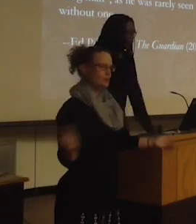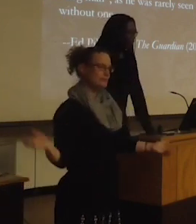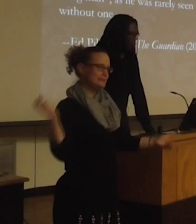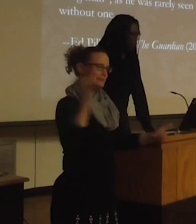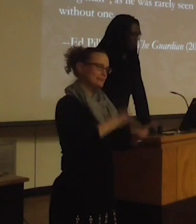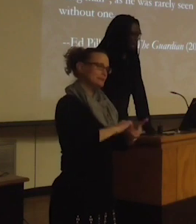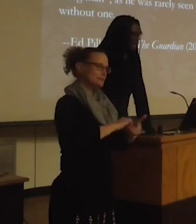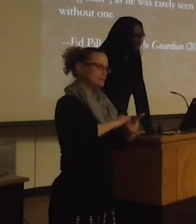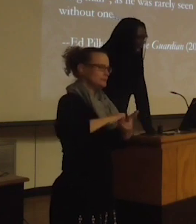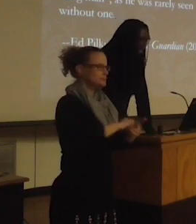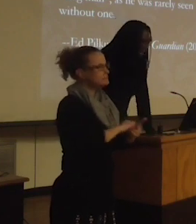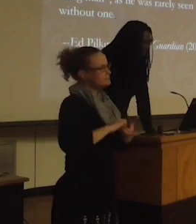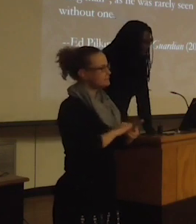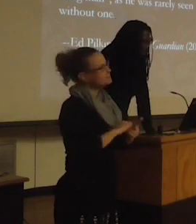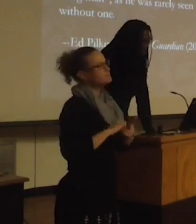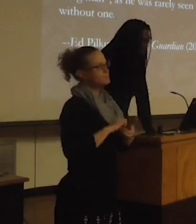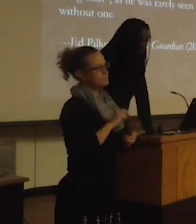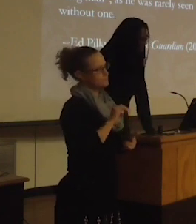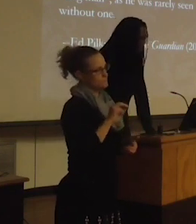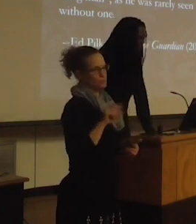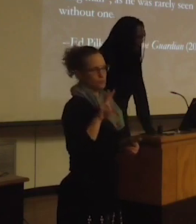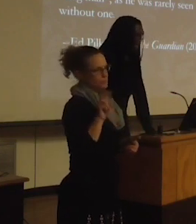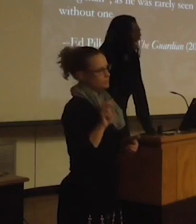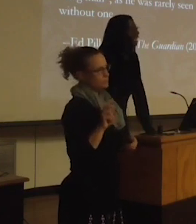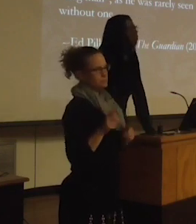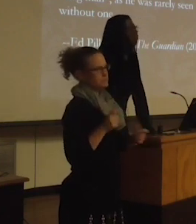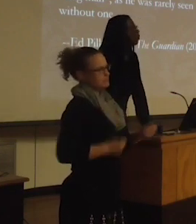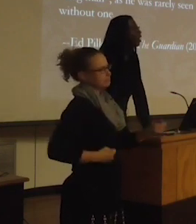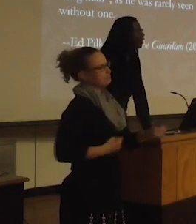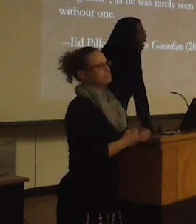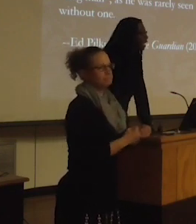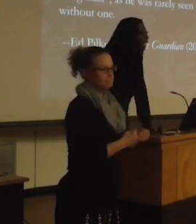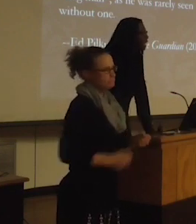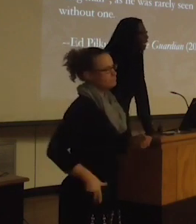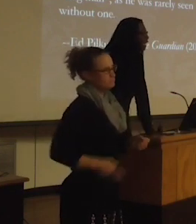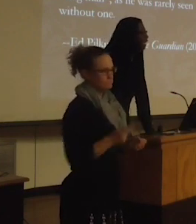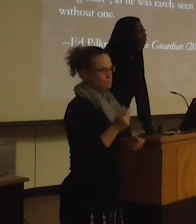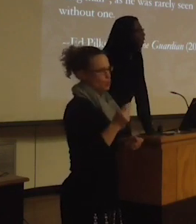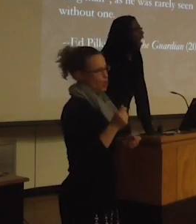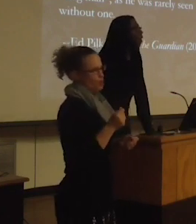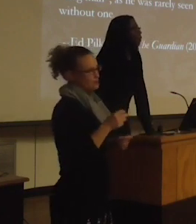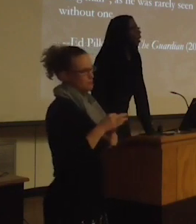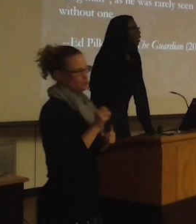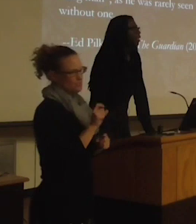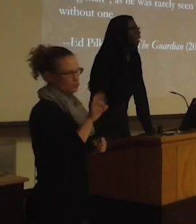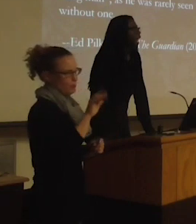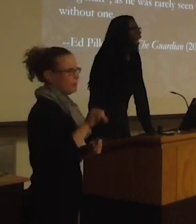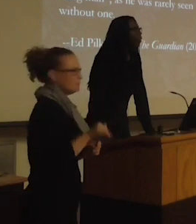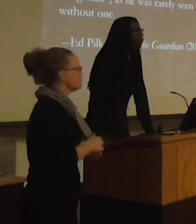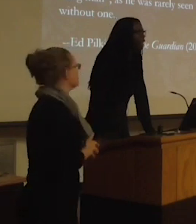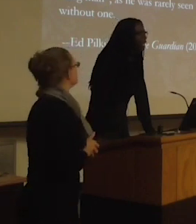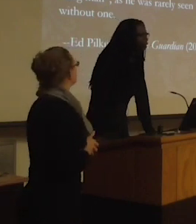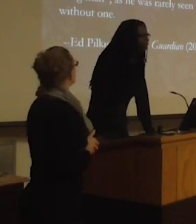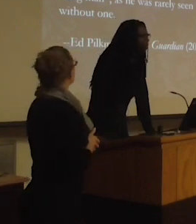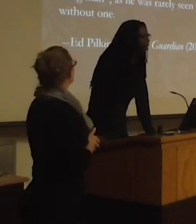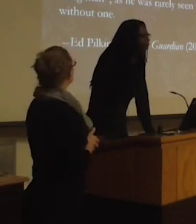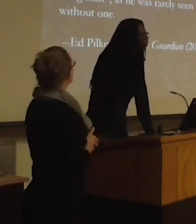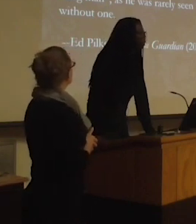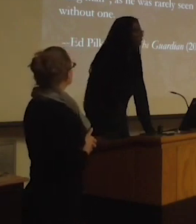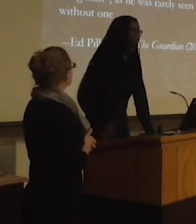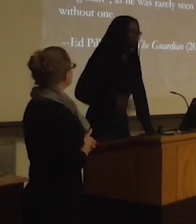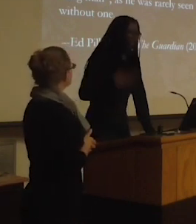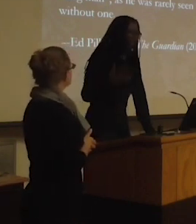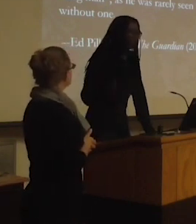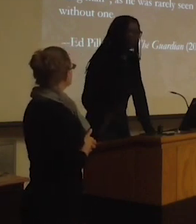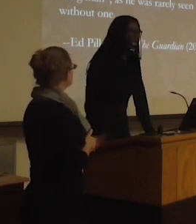as one with Move. John Africa was known as the dog man, as he was rarely seen without one." And it really hurts my